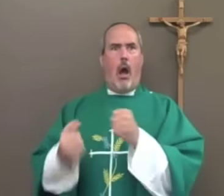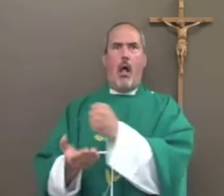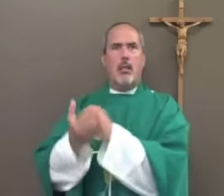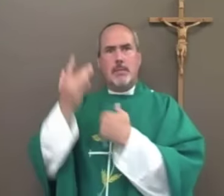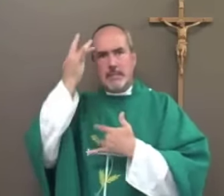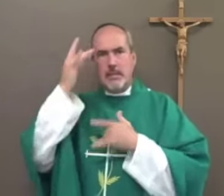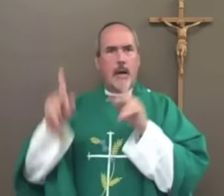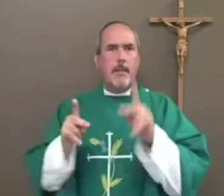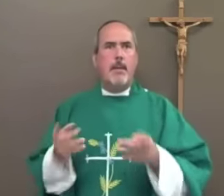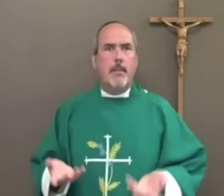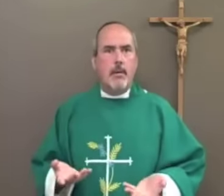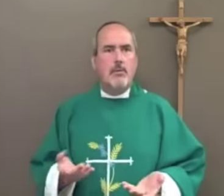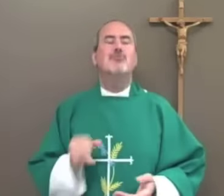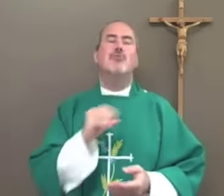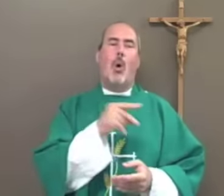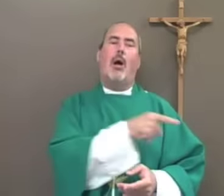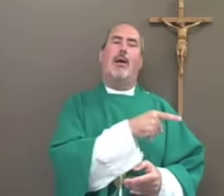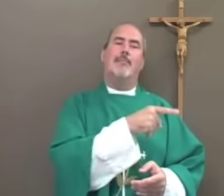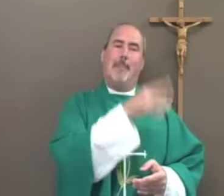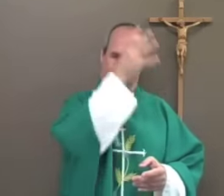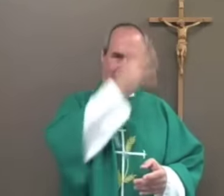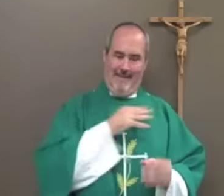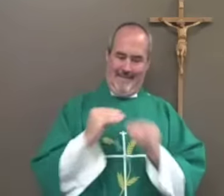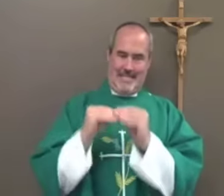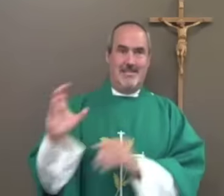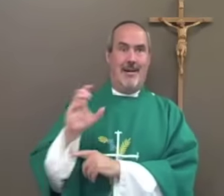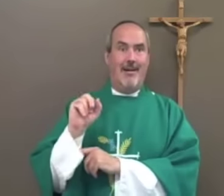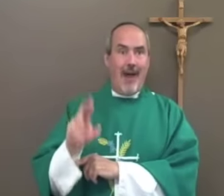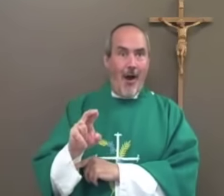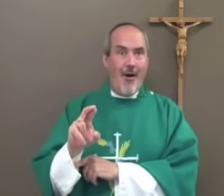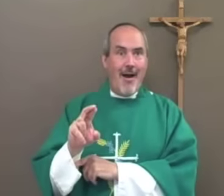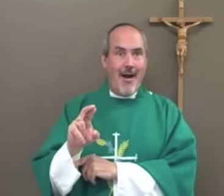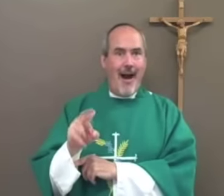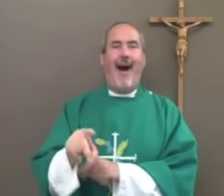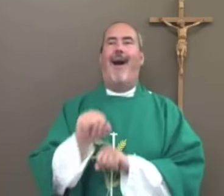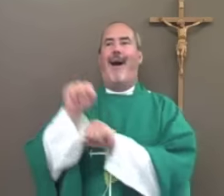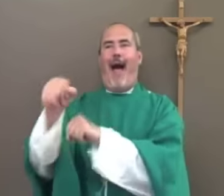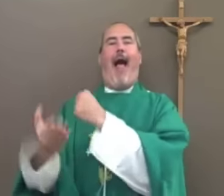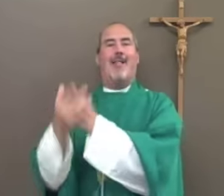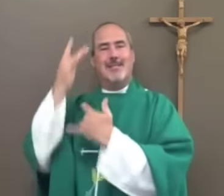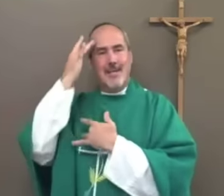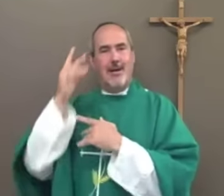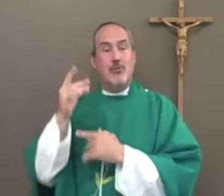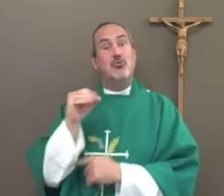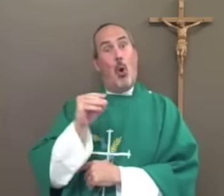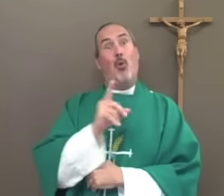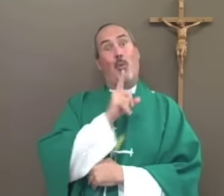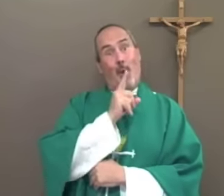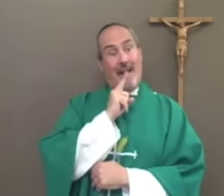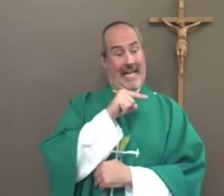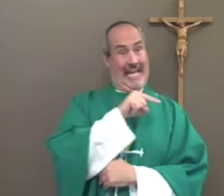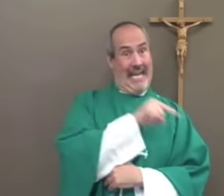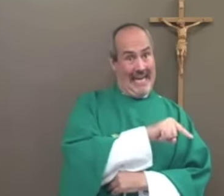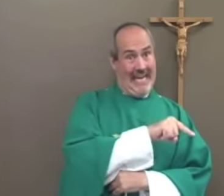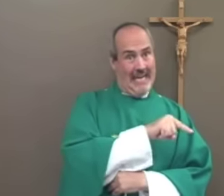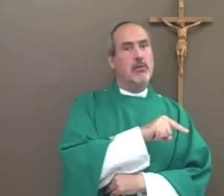and he can't get to the hospital to heal sick people. When the auto repairman fixes his car,